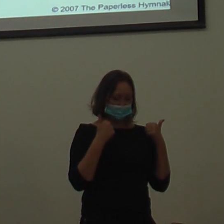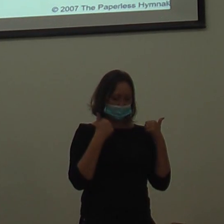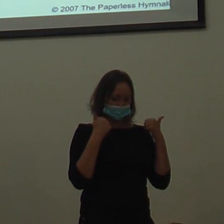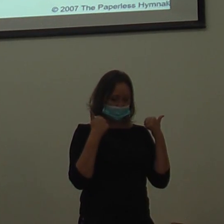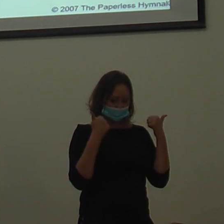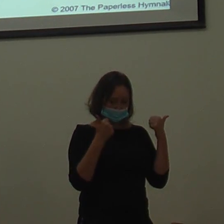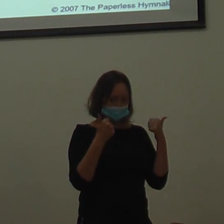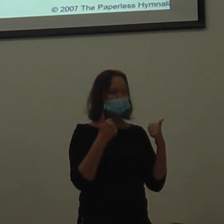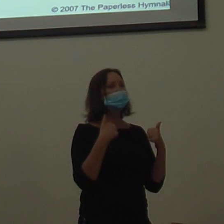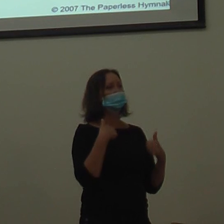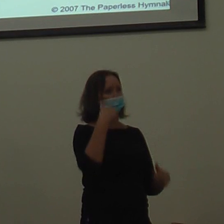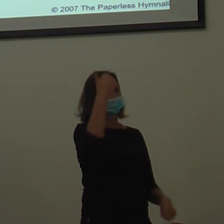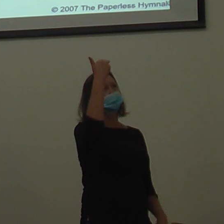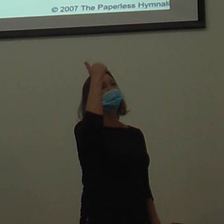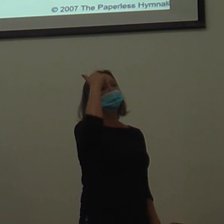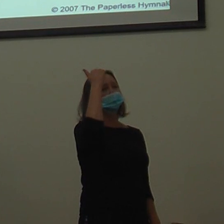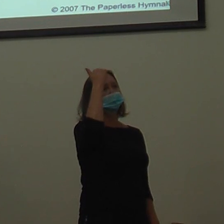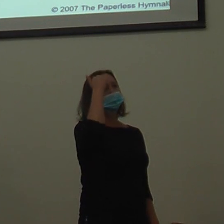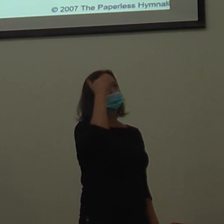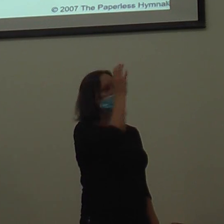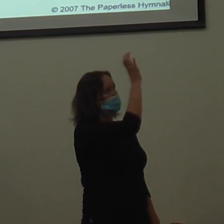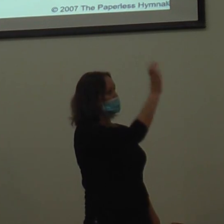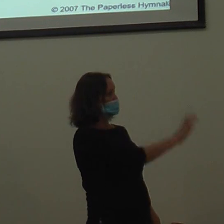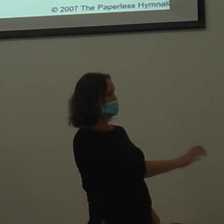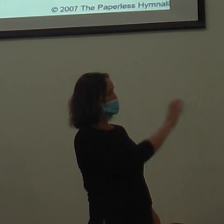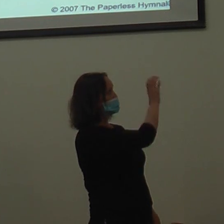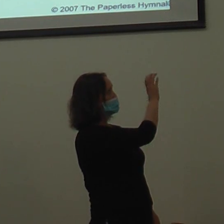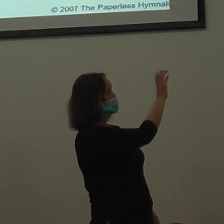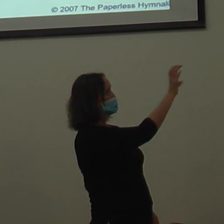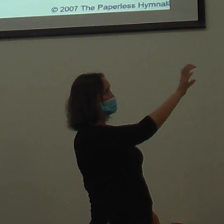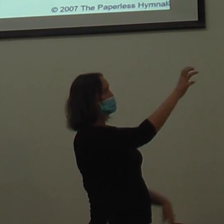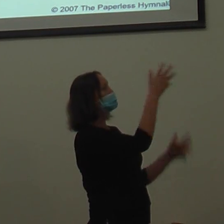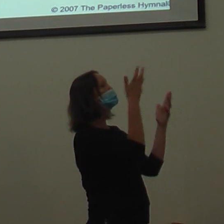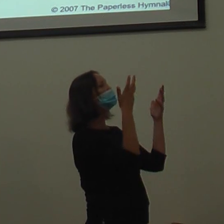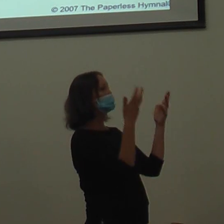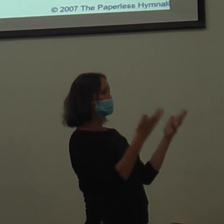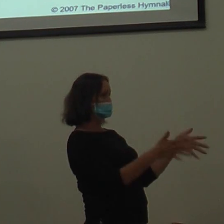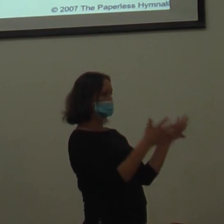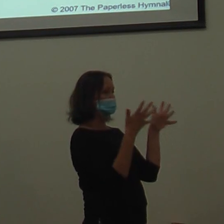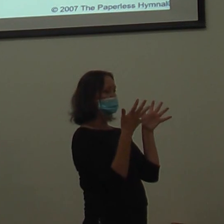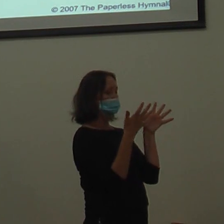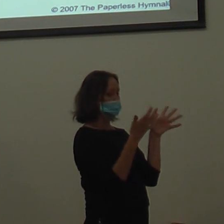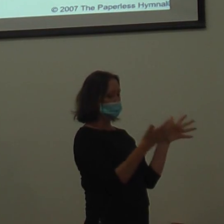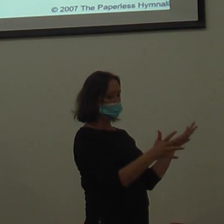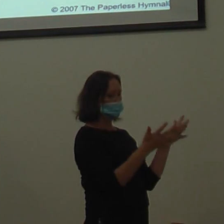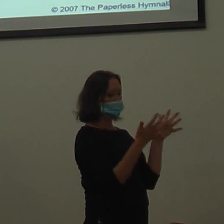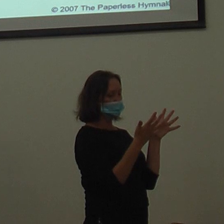life. I know that it is